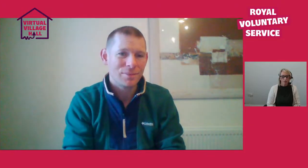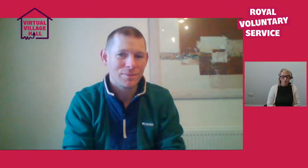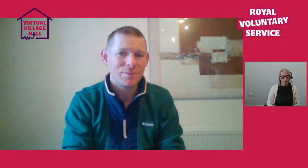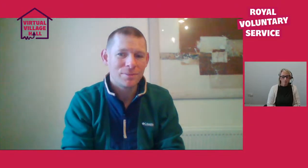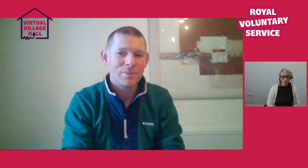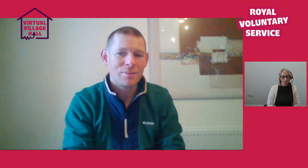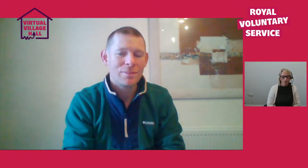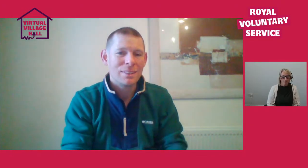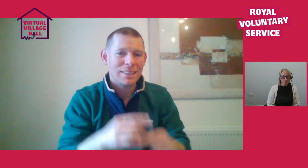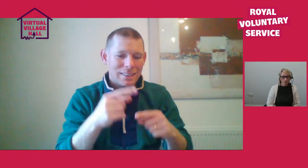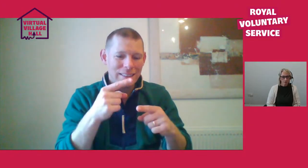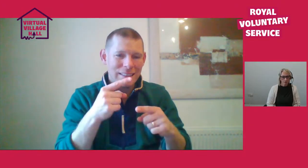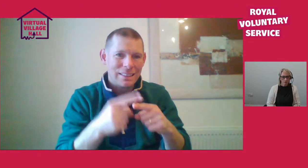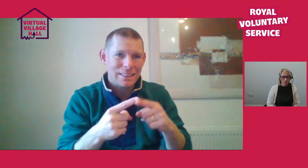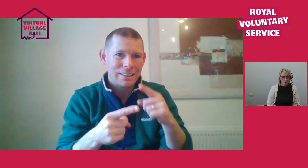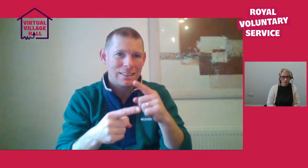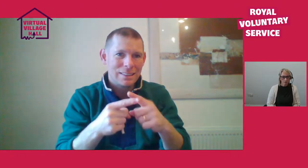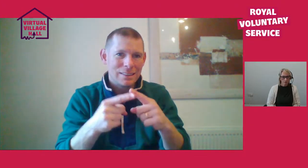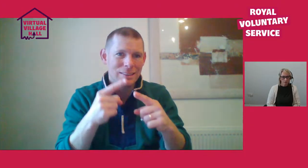So here comes number 11.